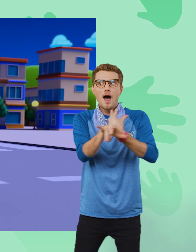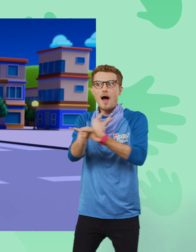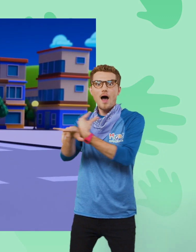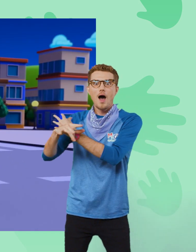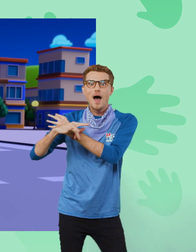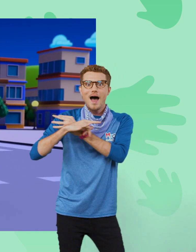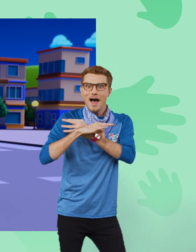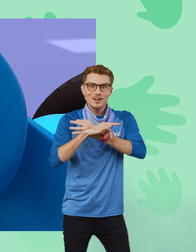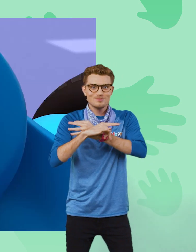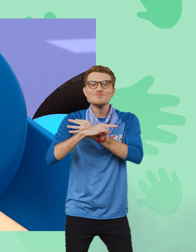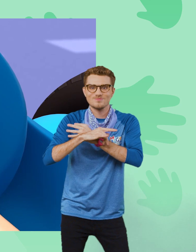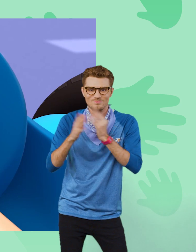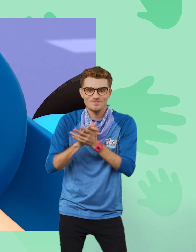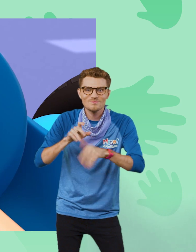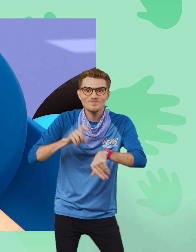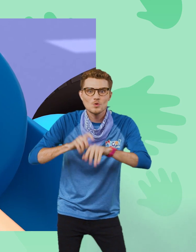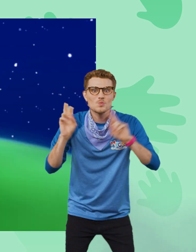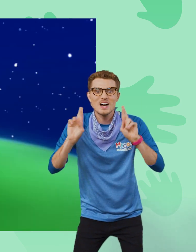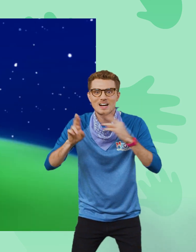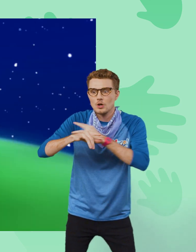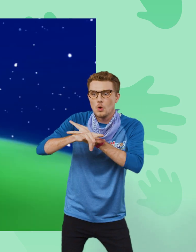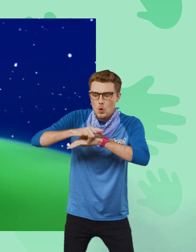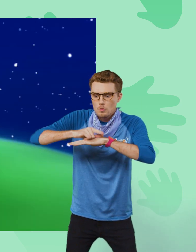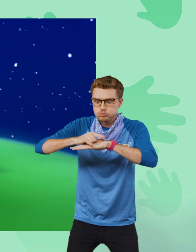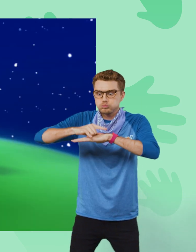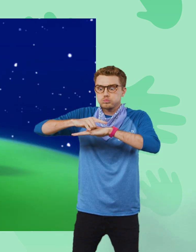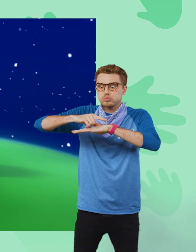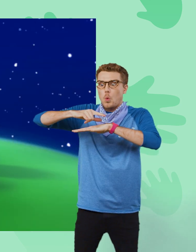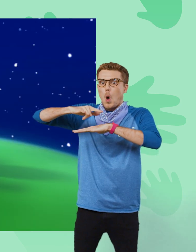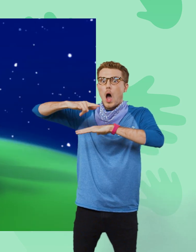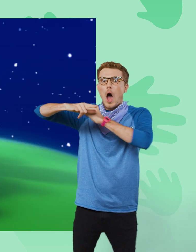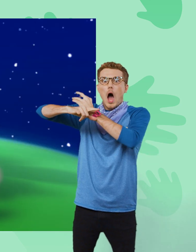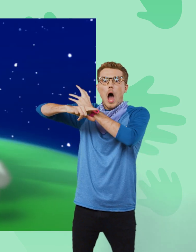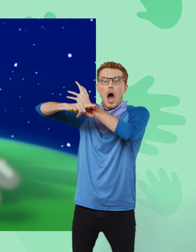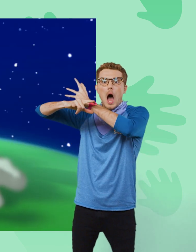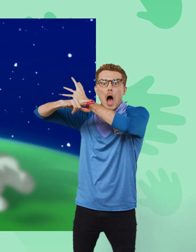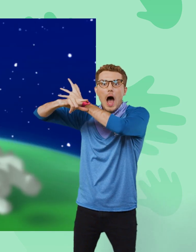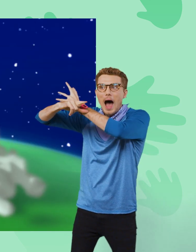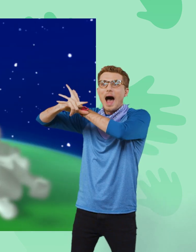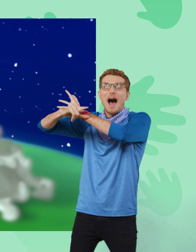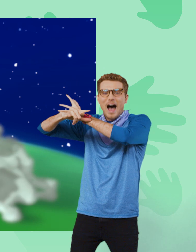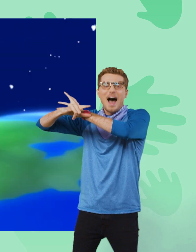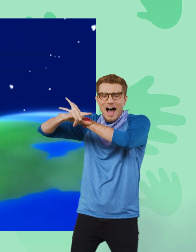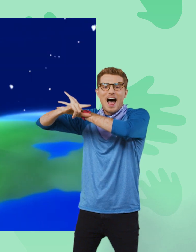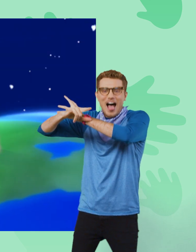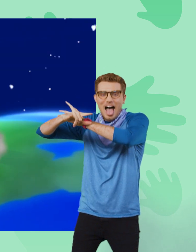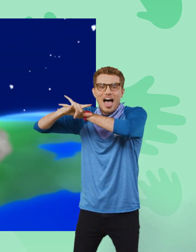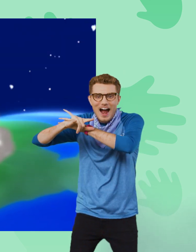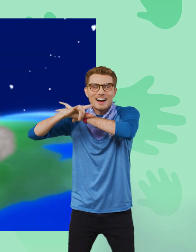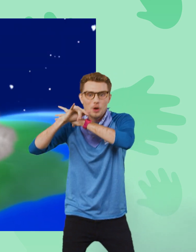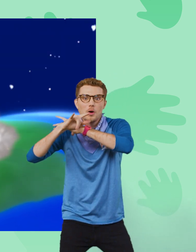Now it's time to get planet size. Growing up!